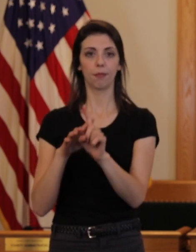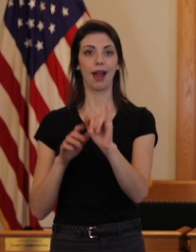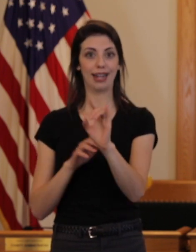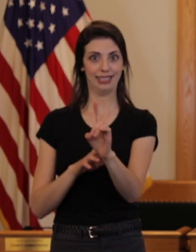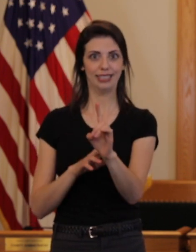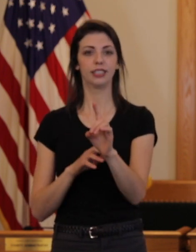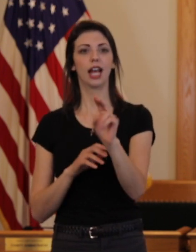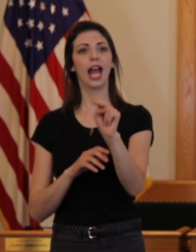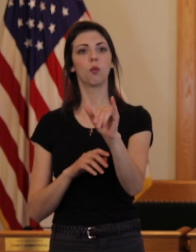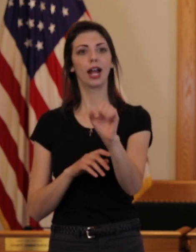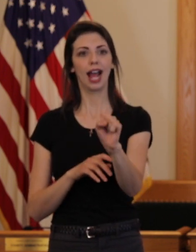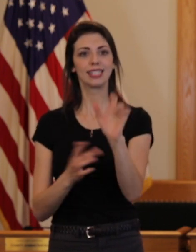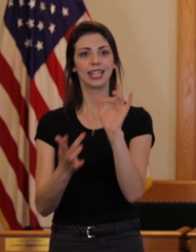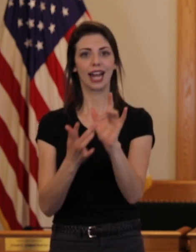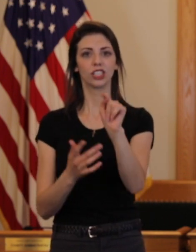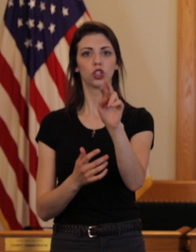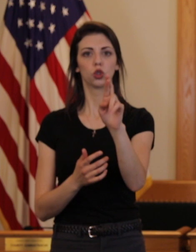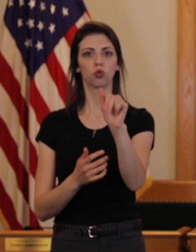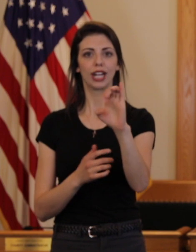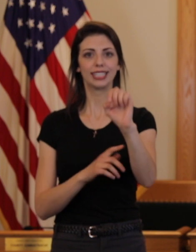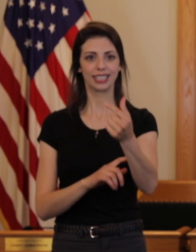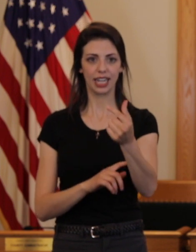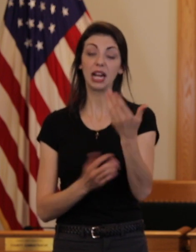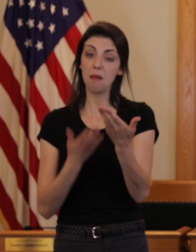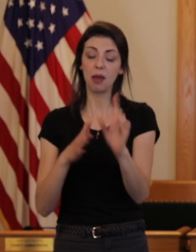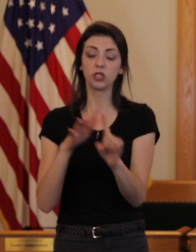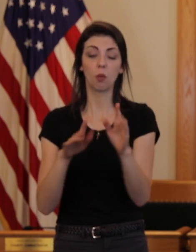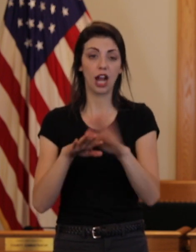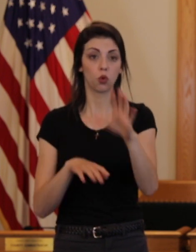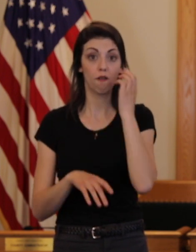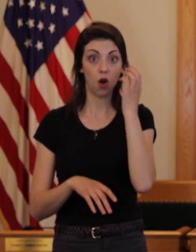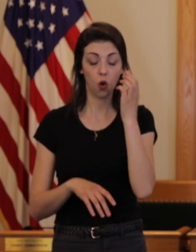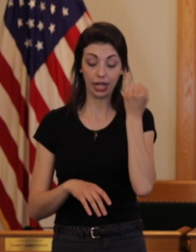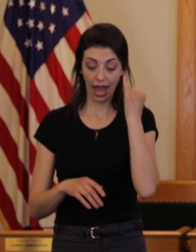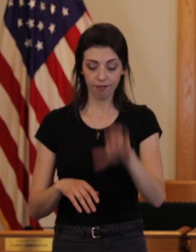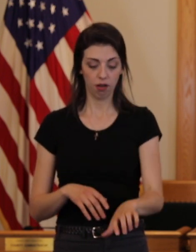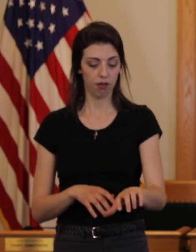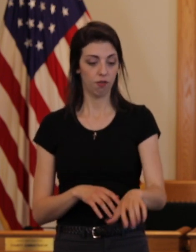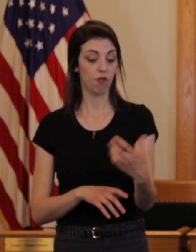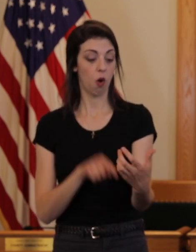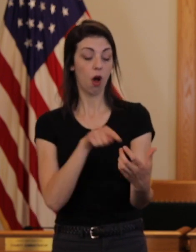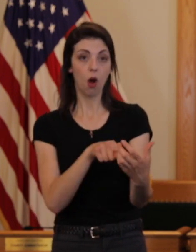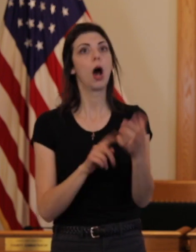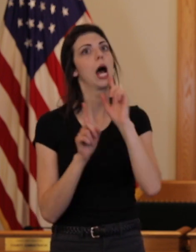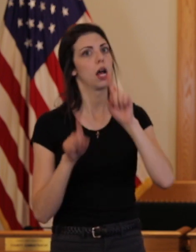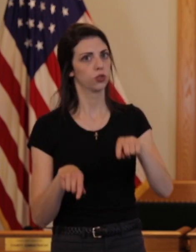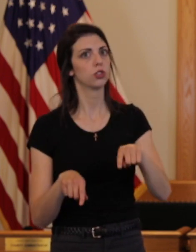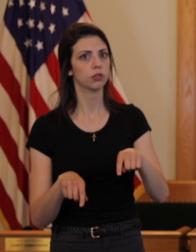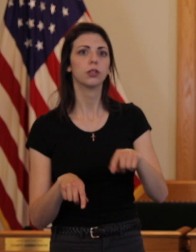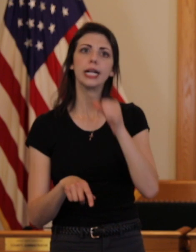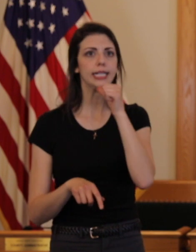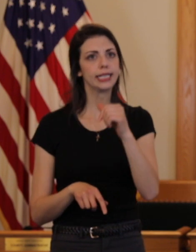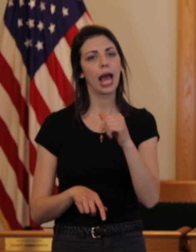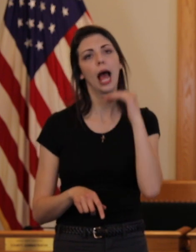tracing may appear on your caller ID. This is a phone call you want to answer. This is not a scam